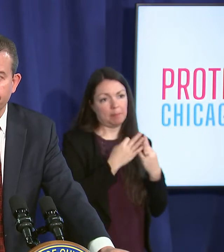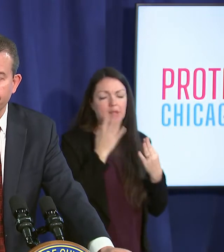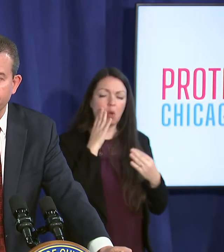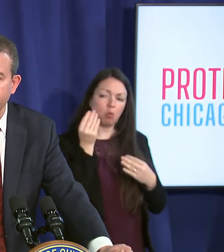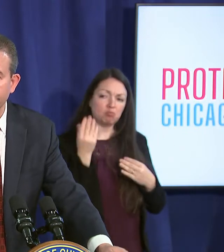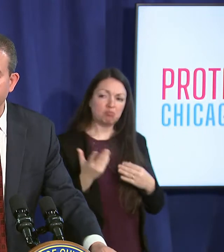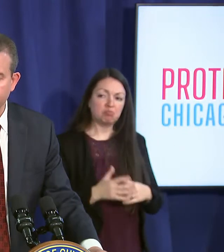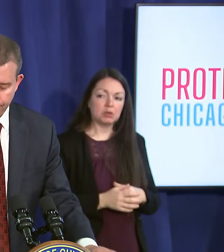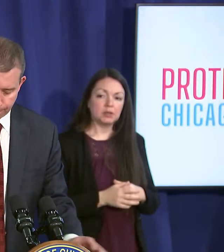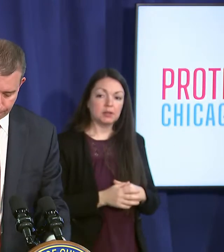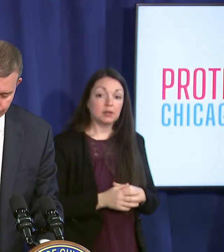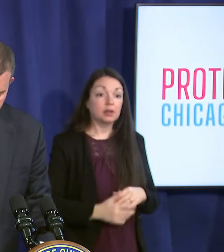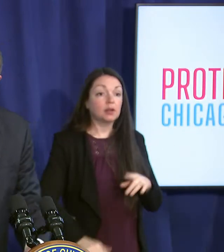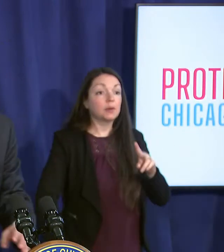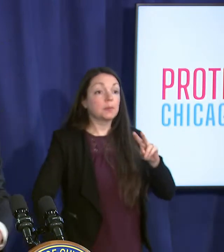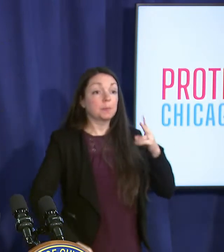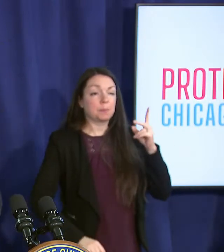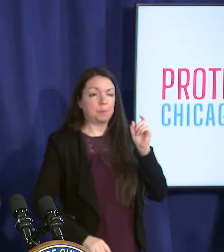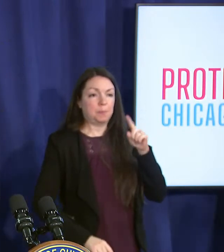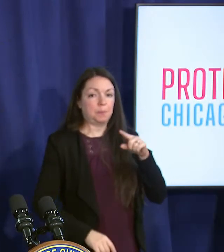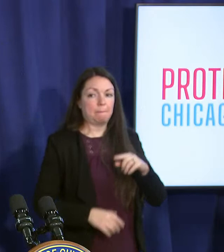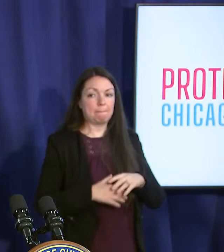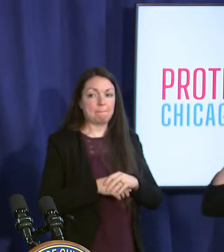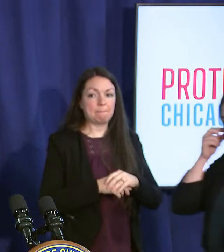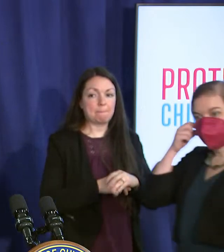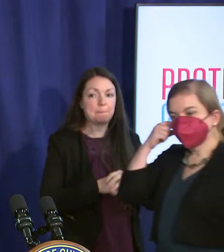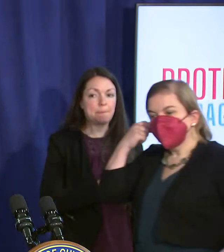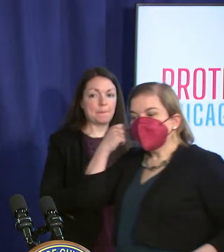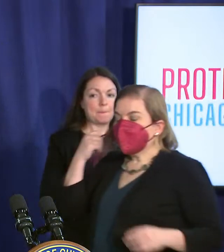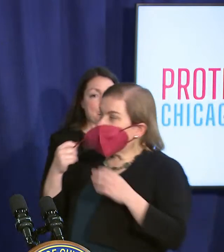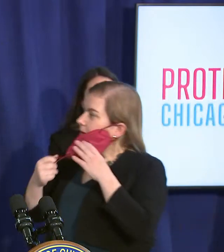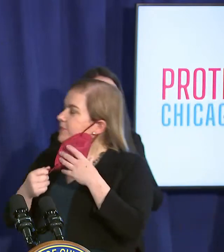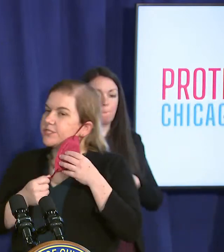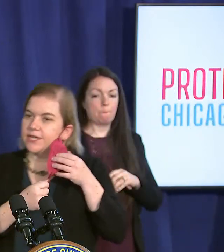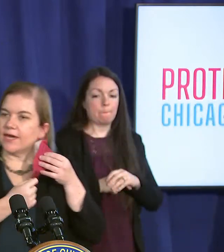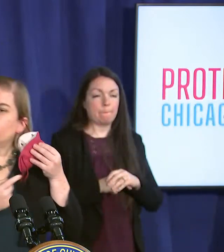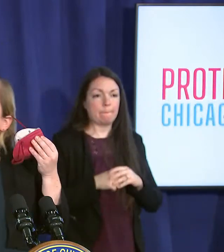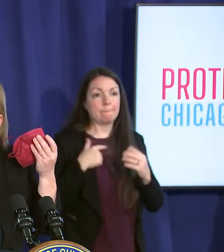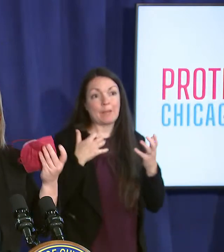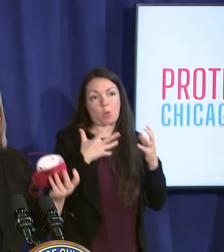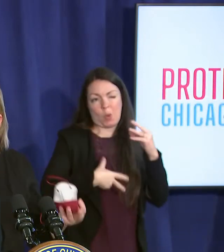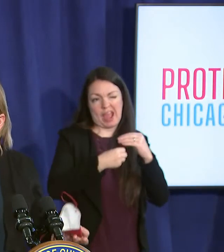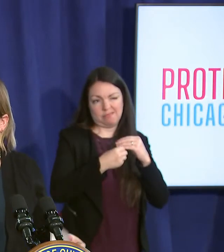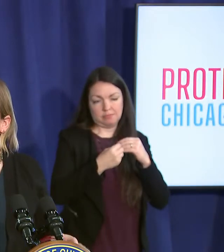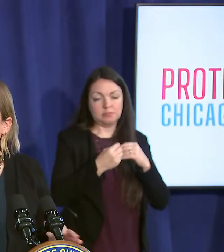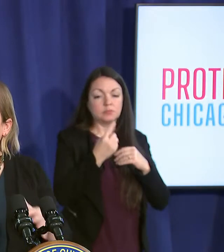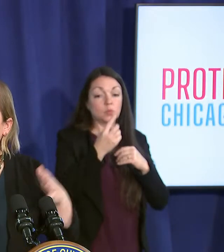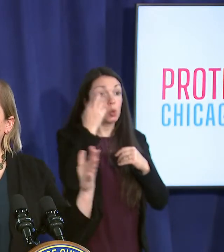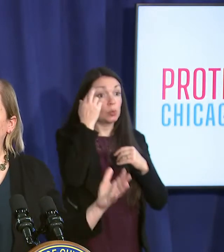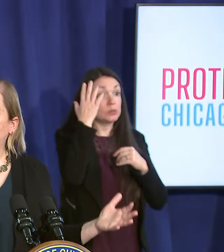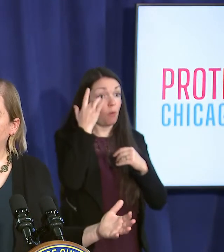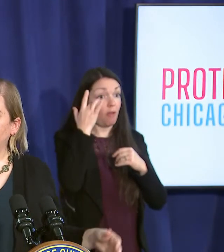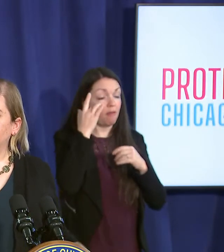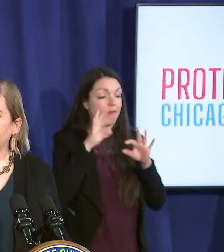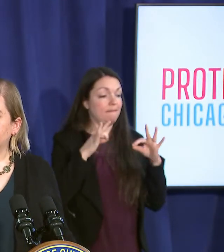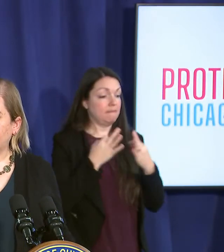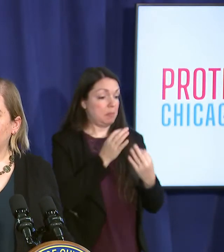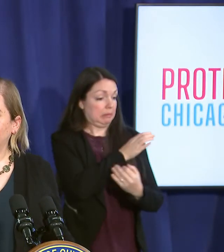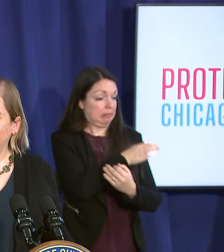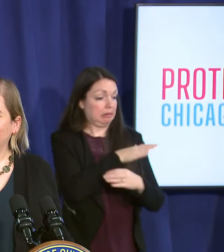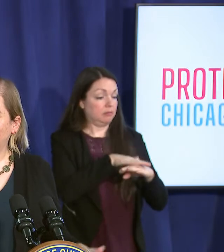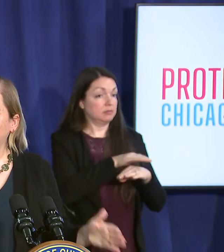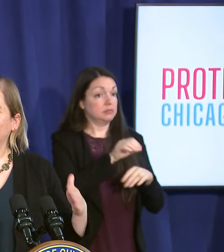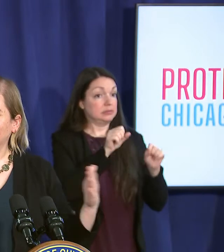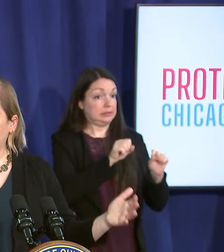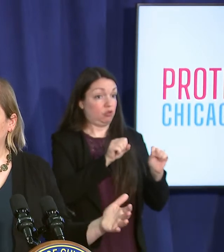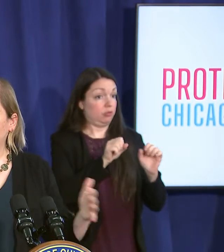that. And then, did you want to add something on that? Well, I was just going to add, one of the reasons why we have the family clinics on